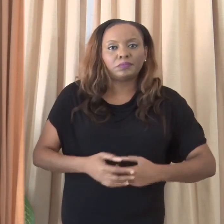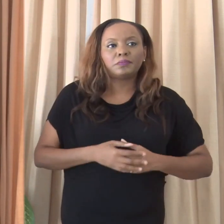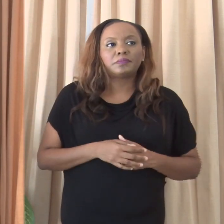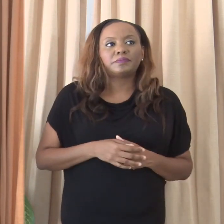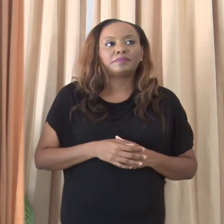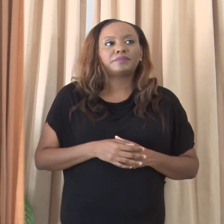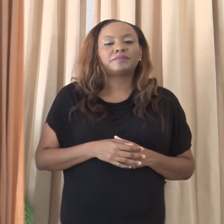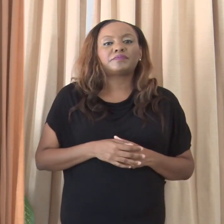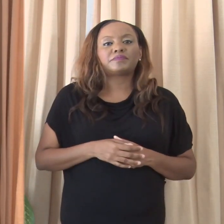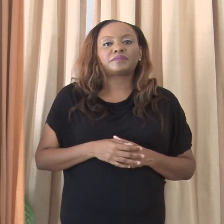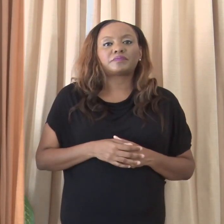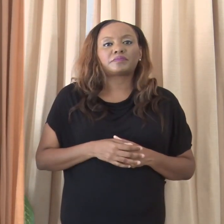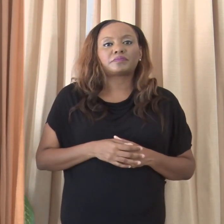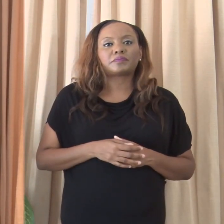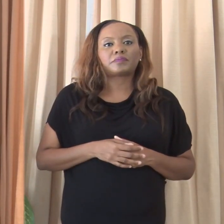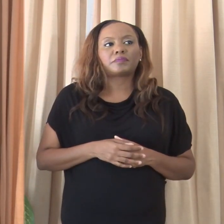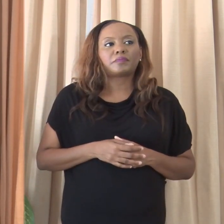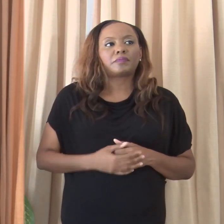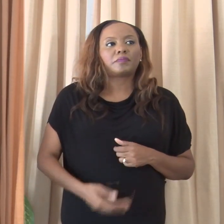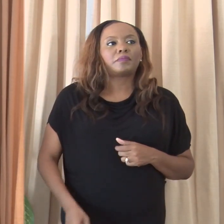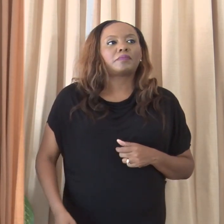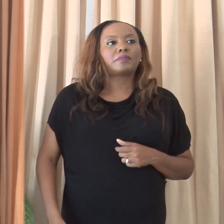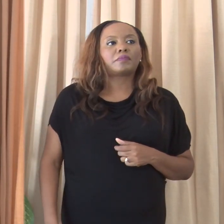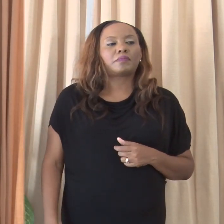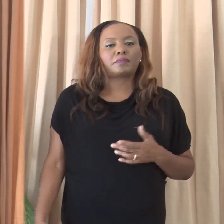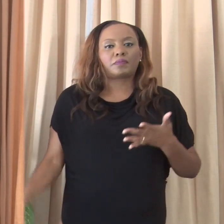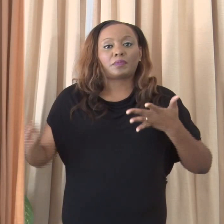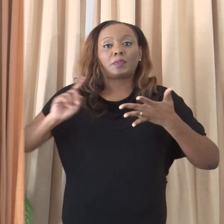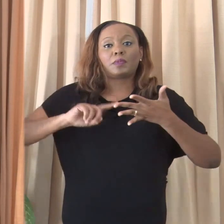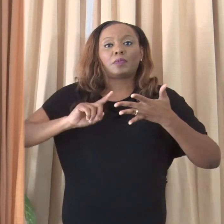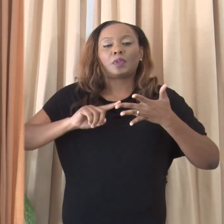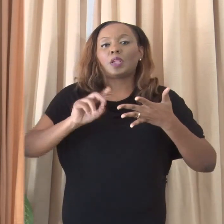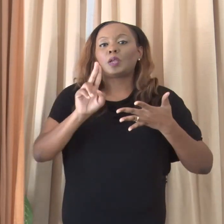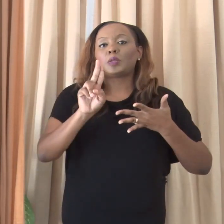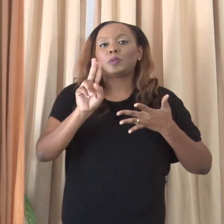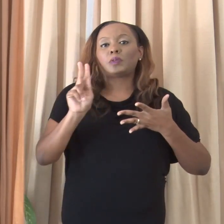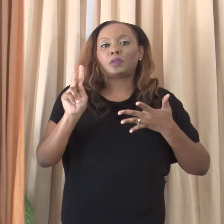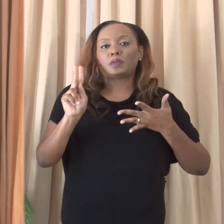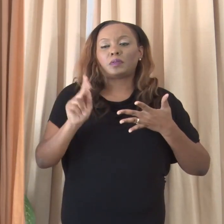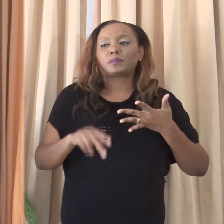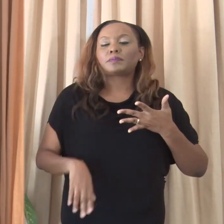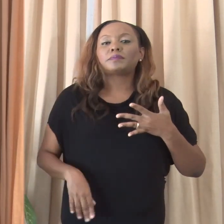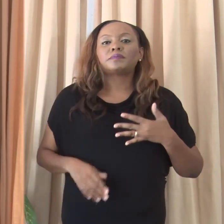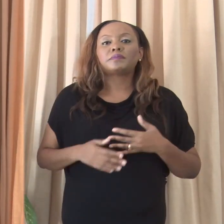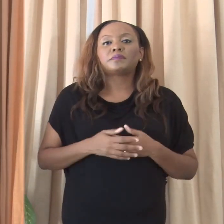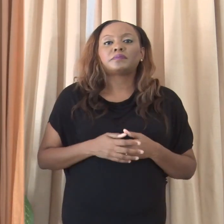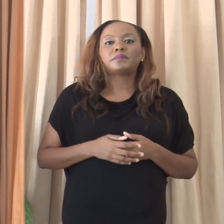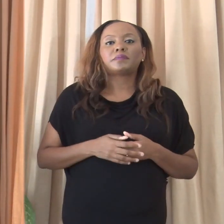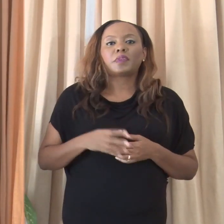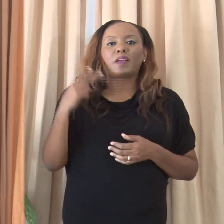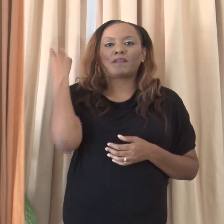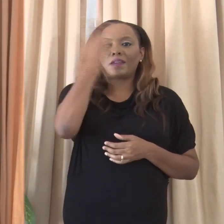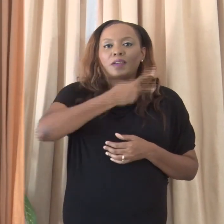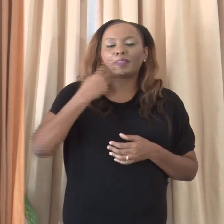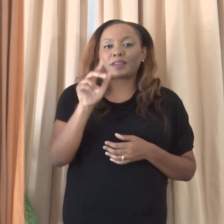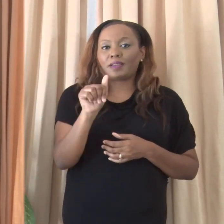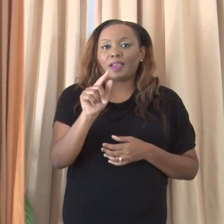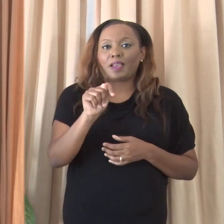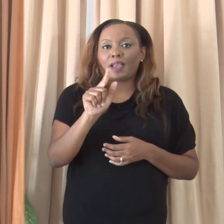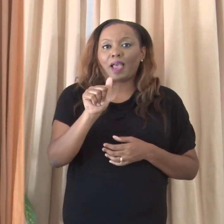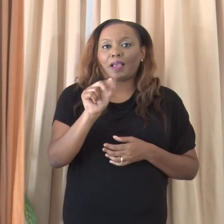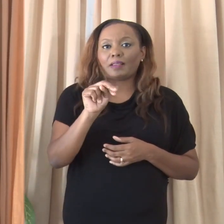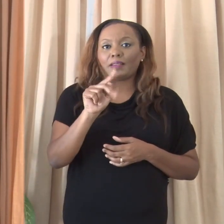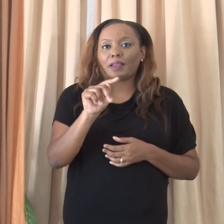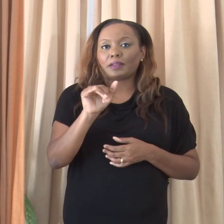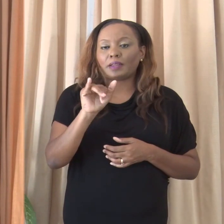turn now to the UK market. The UK market, as you know, is serviced by Virgin Atlantic on a commercial basis